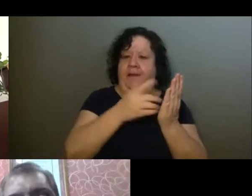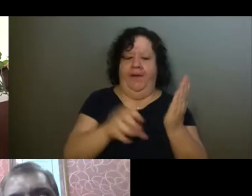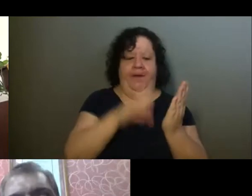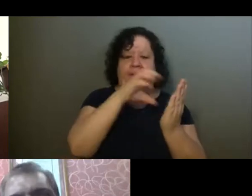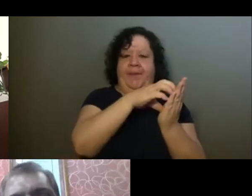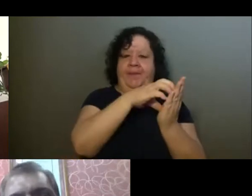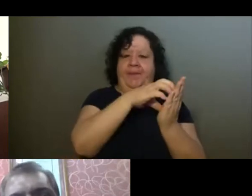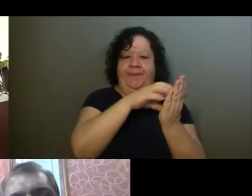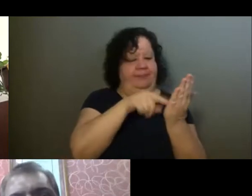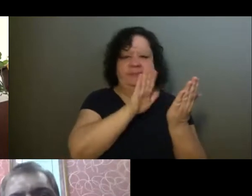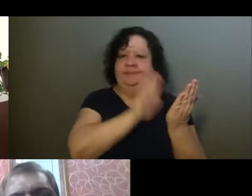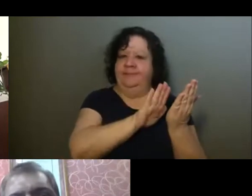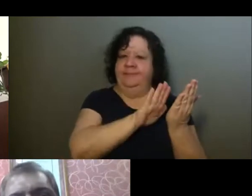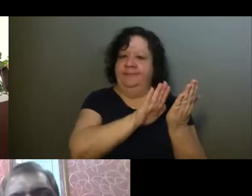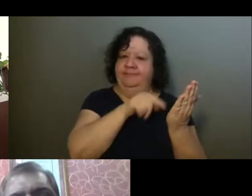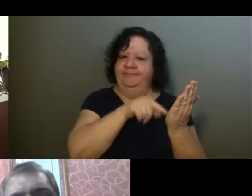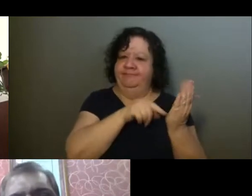with a